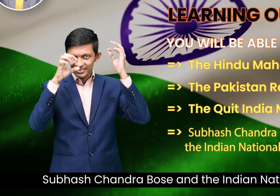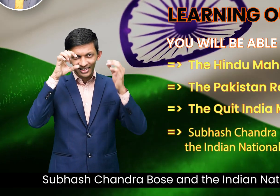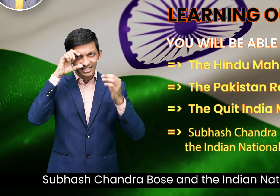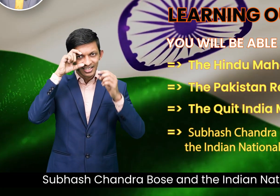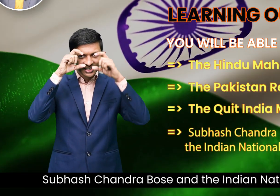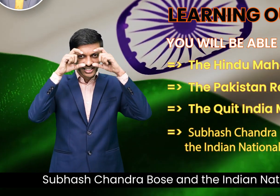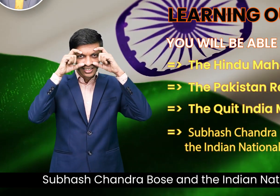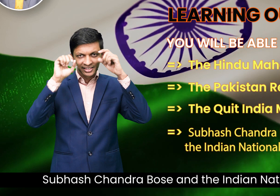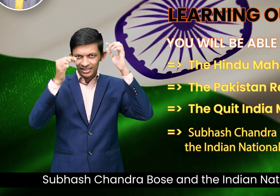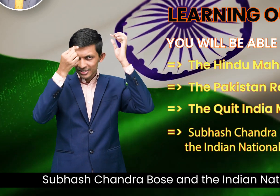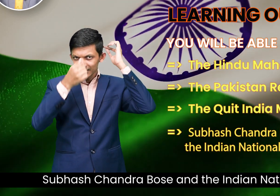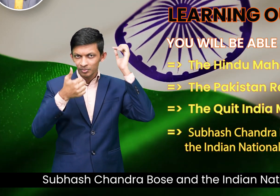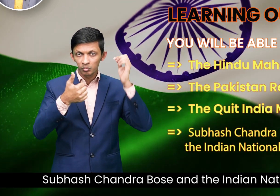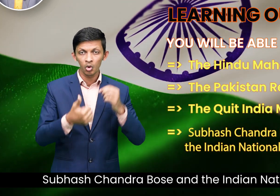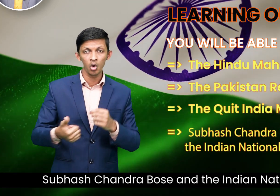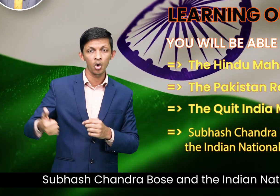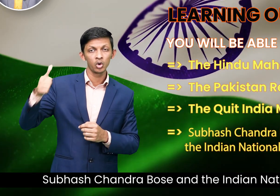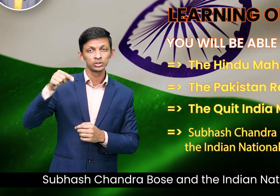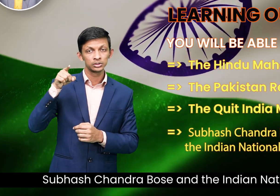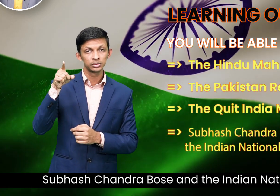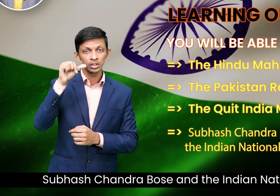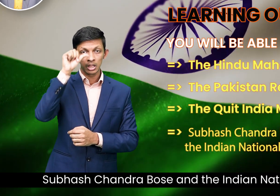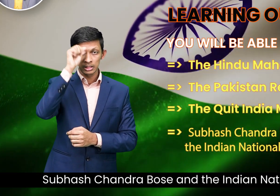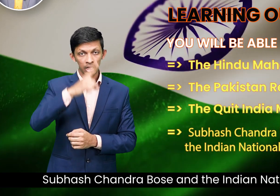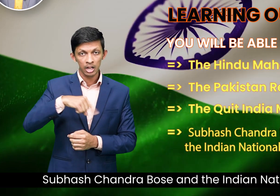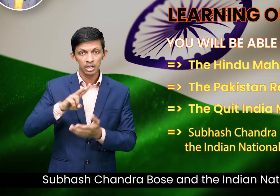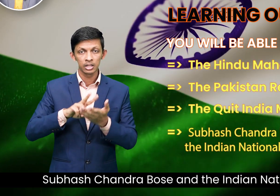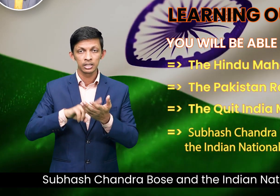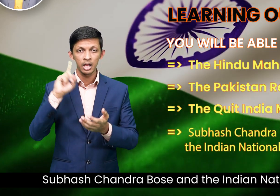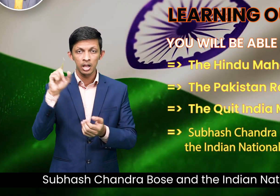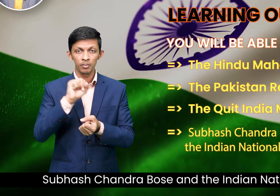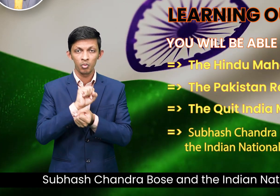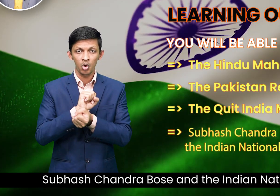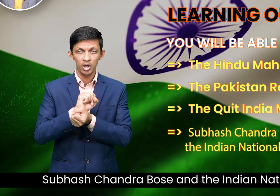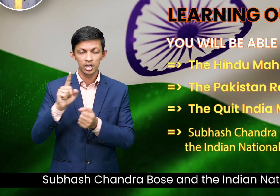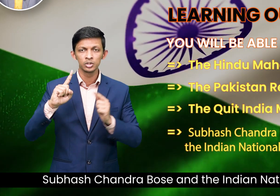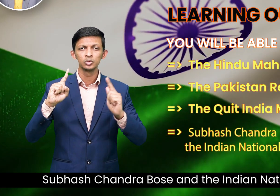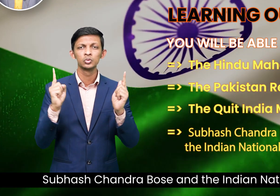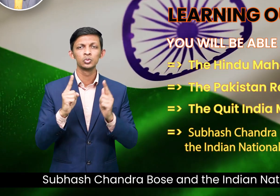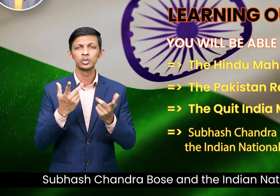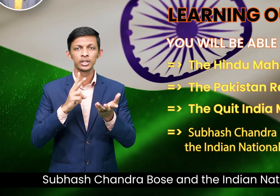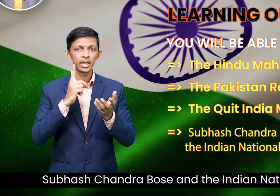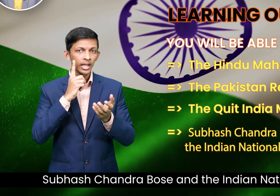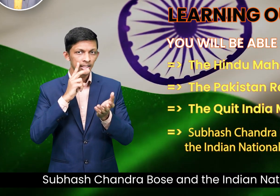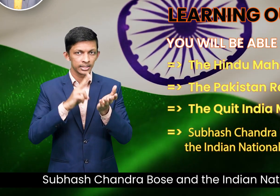Subhash Chandra Bose and the Indian National Army INA.